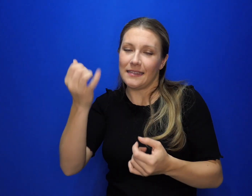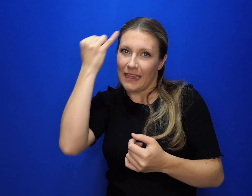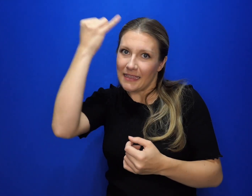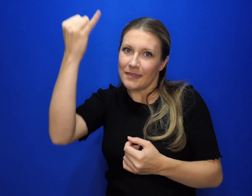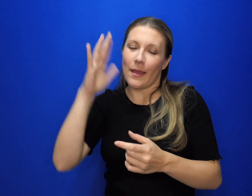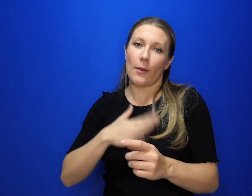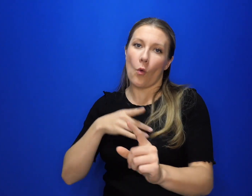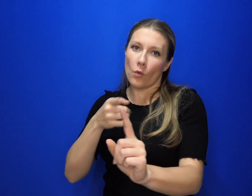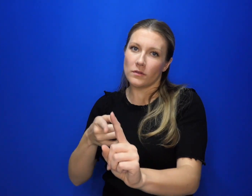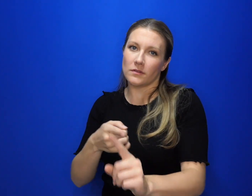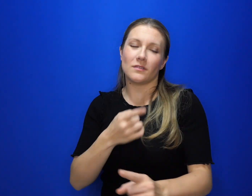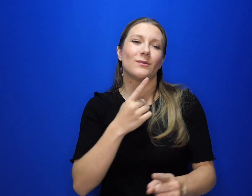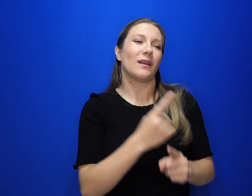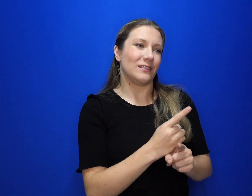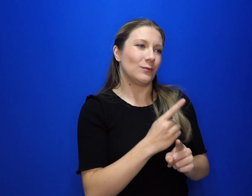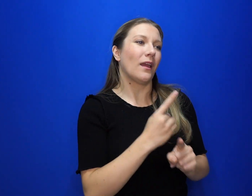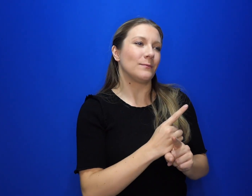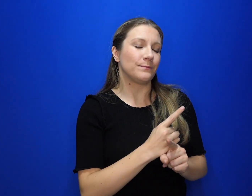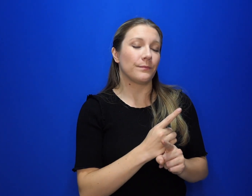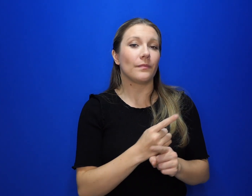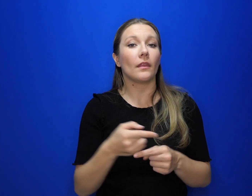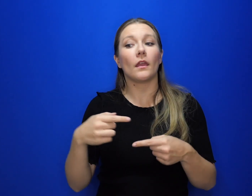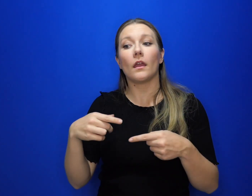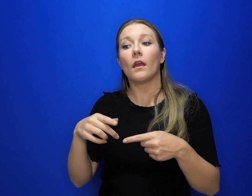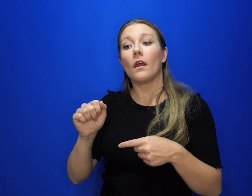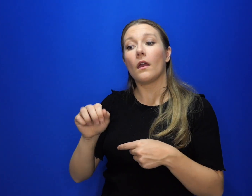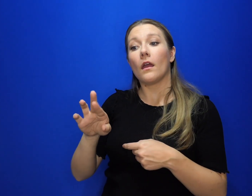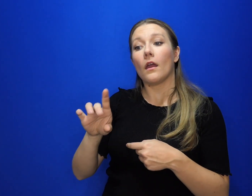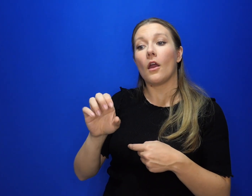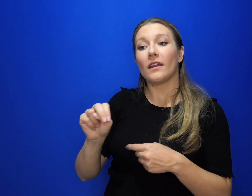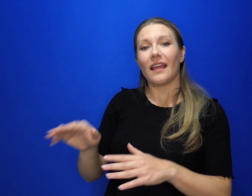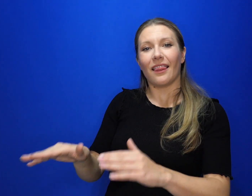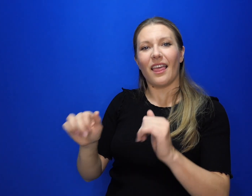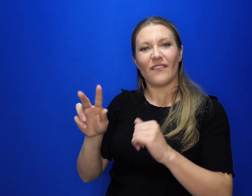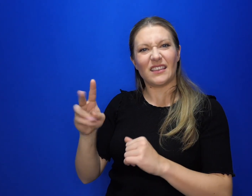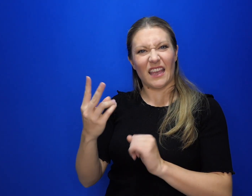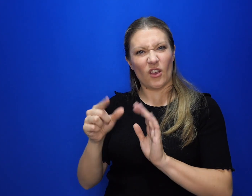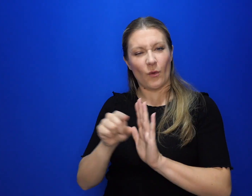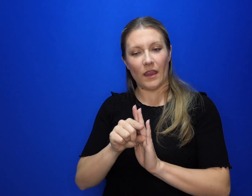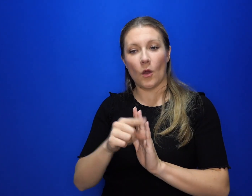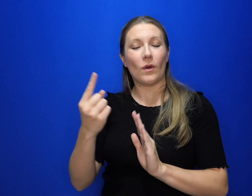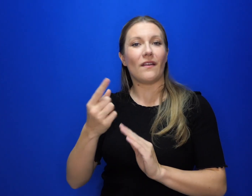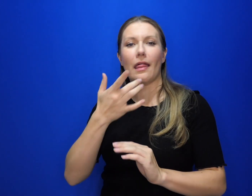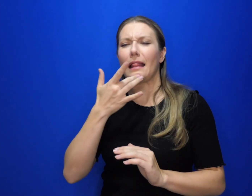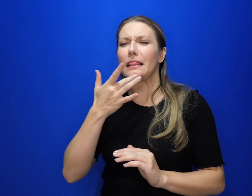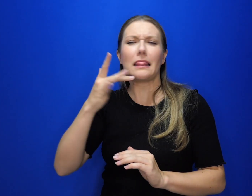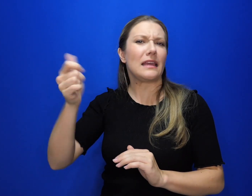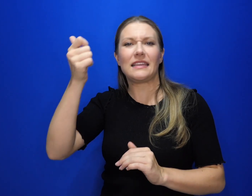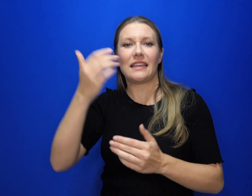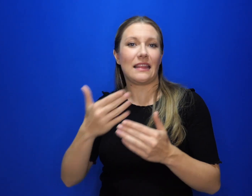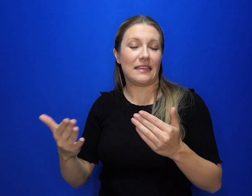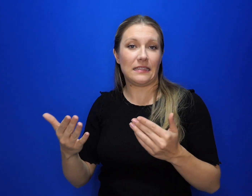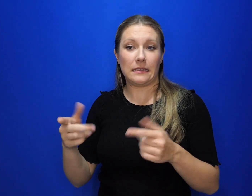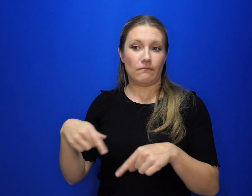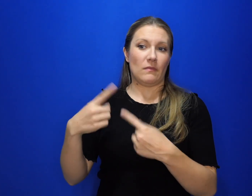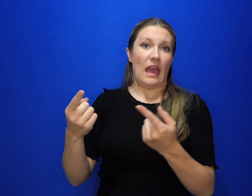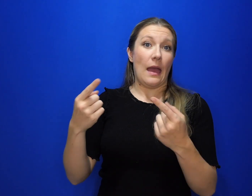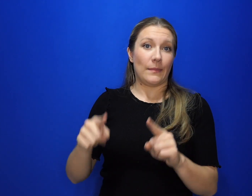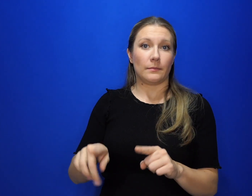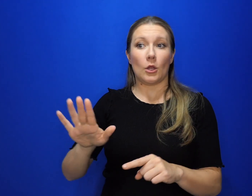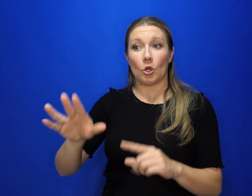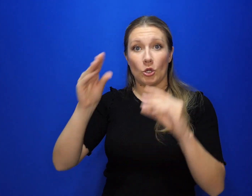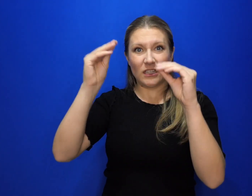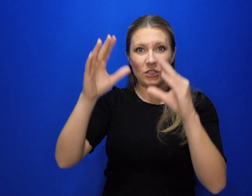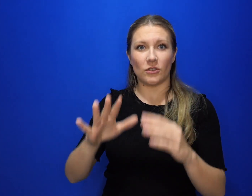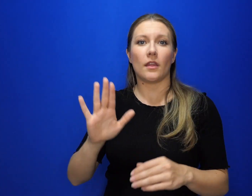the ideas that I had. Right. When Arden left second grade, maybe one of the luckiest things that ever happened to her was